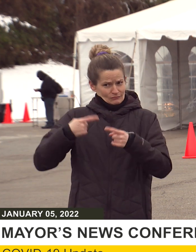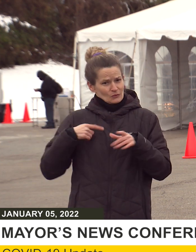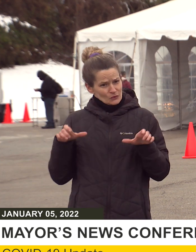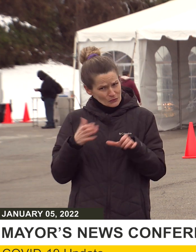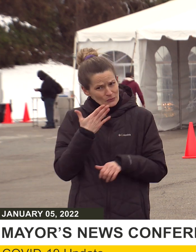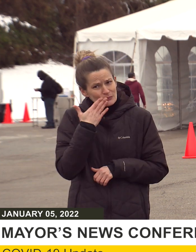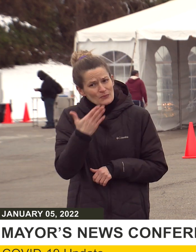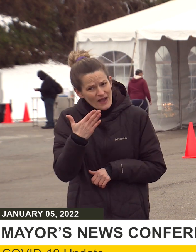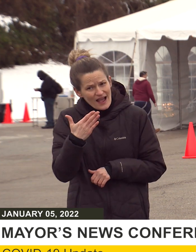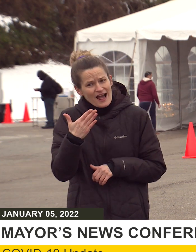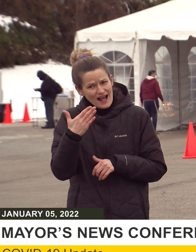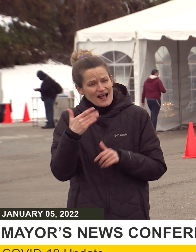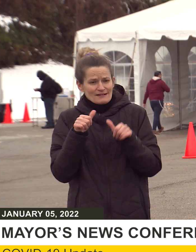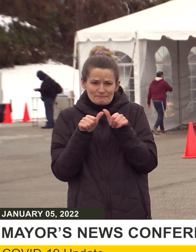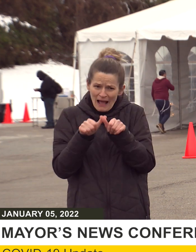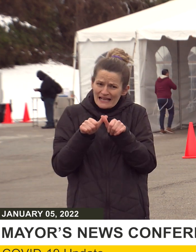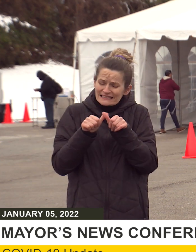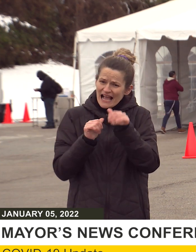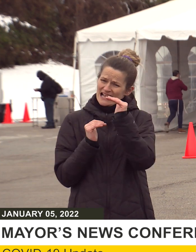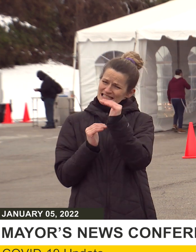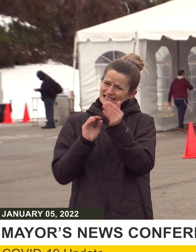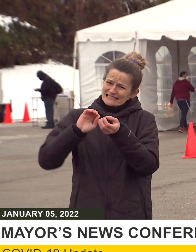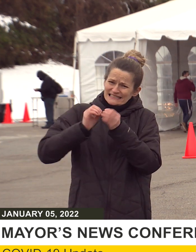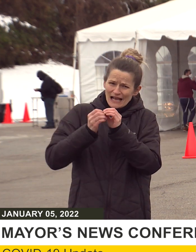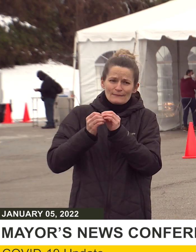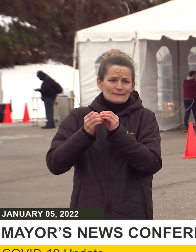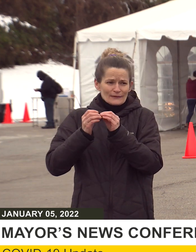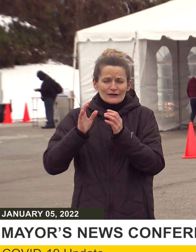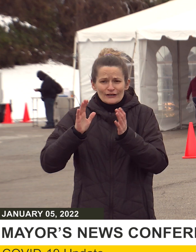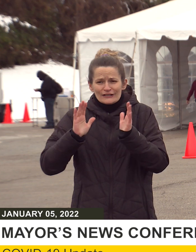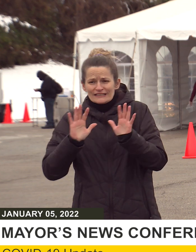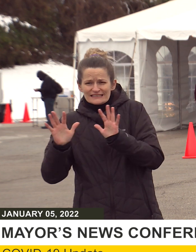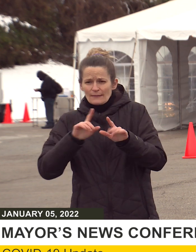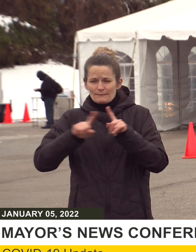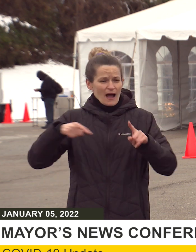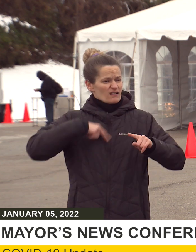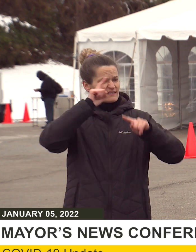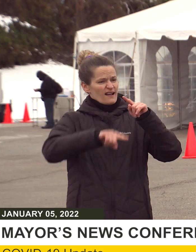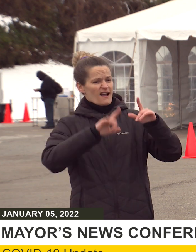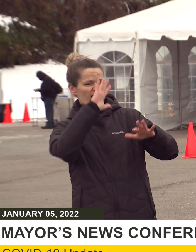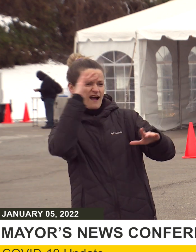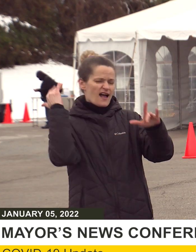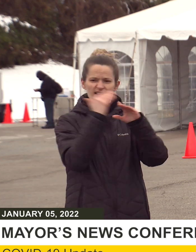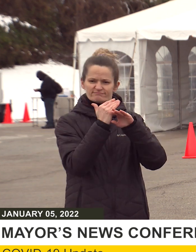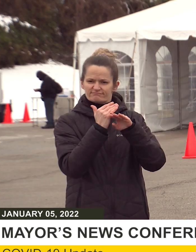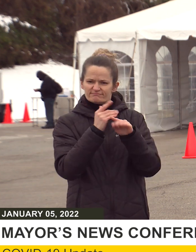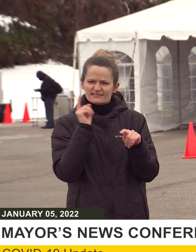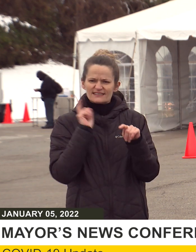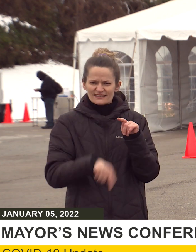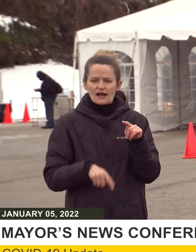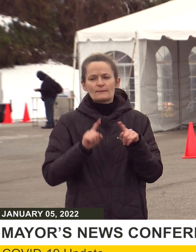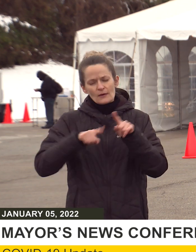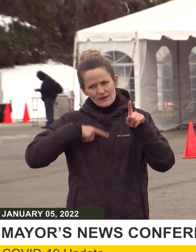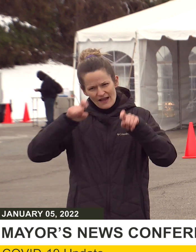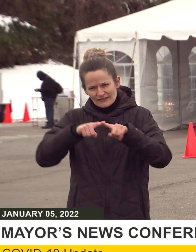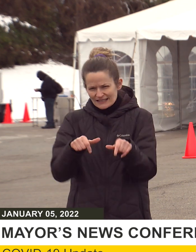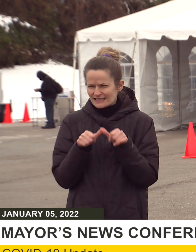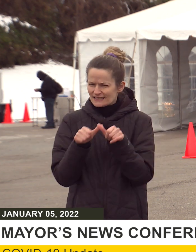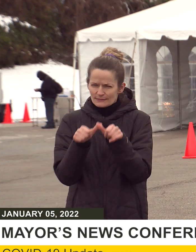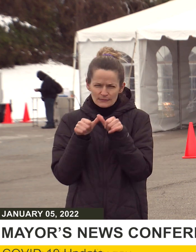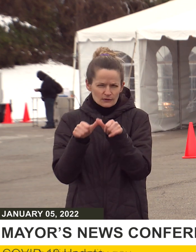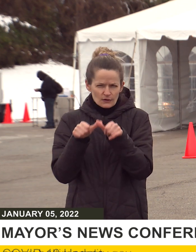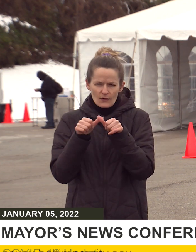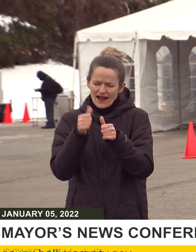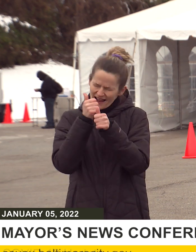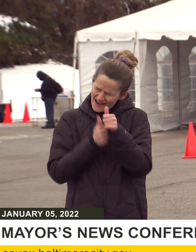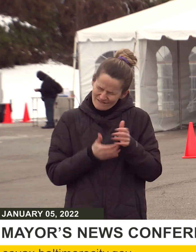pandemic, but we cannot and will not take our foot off the gas. We will continue to press in every way that we can to keep